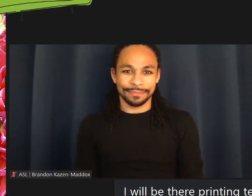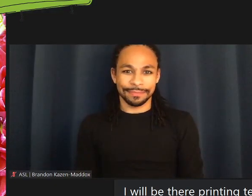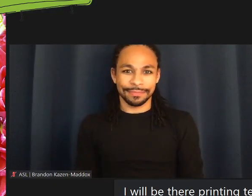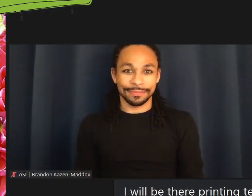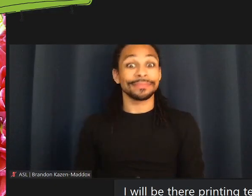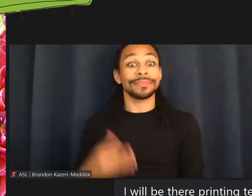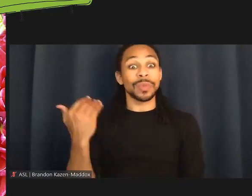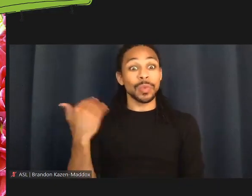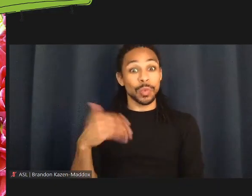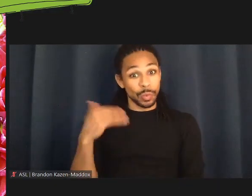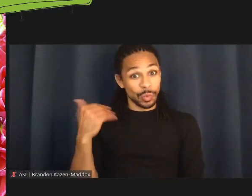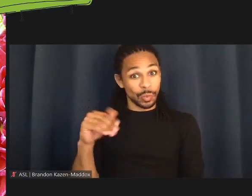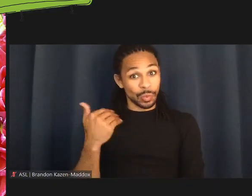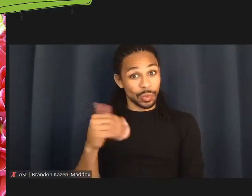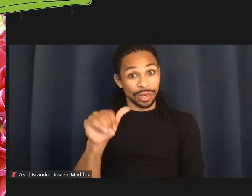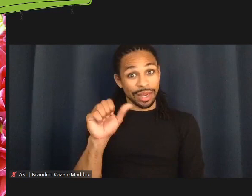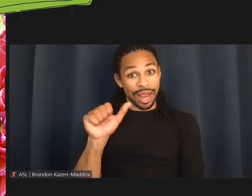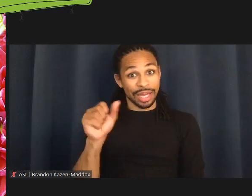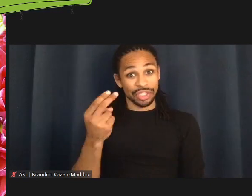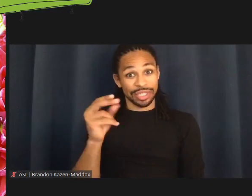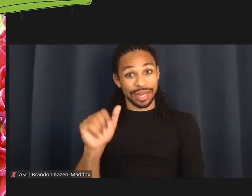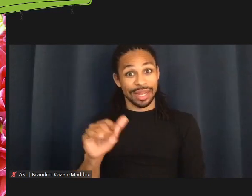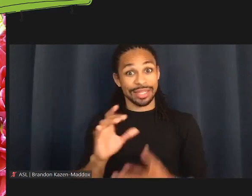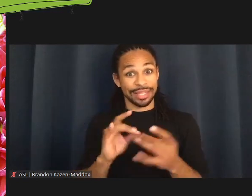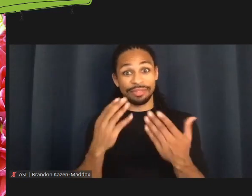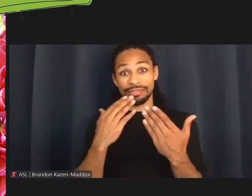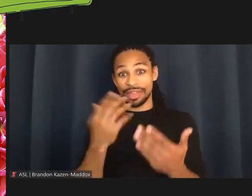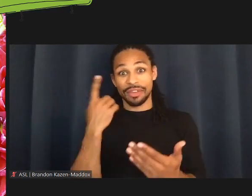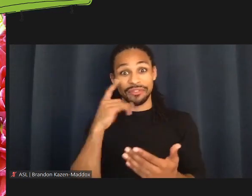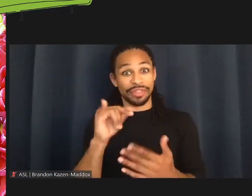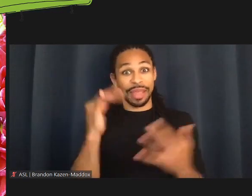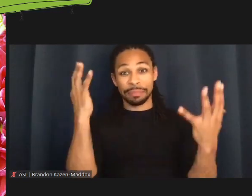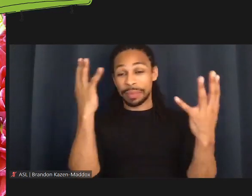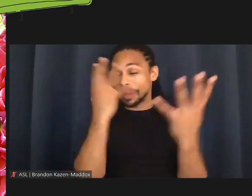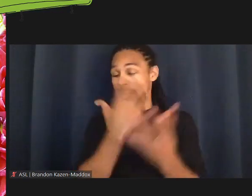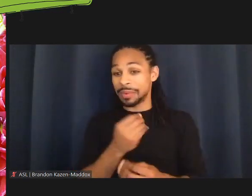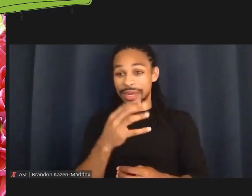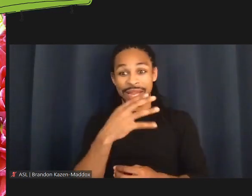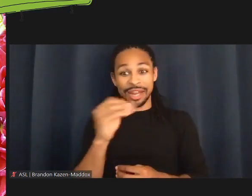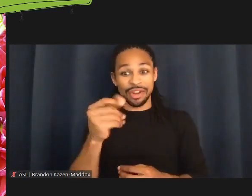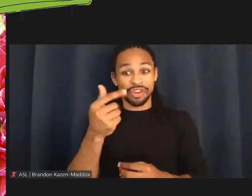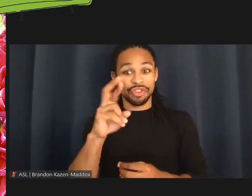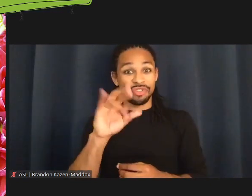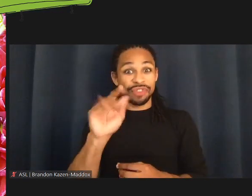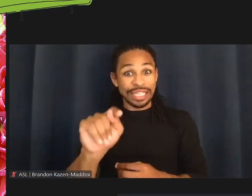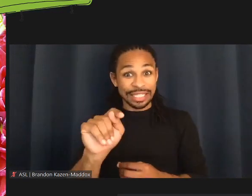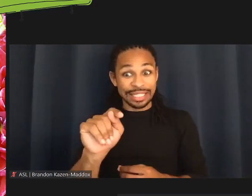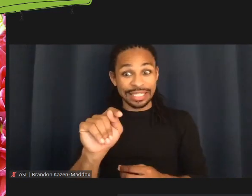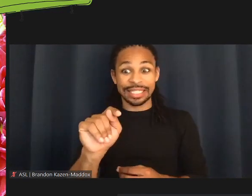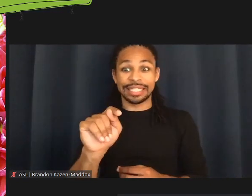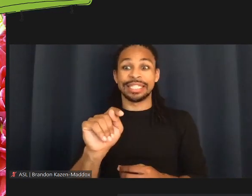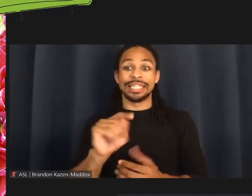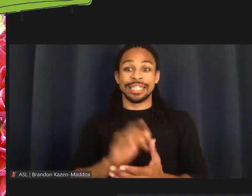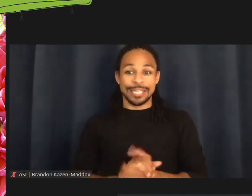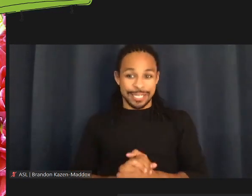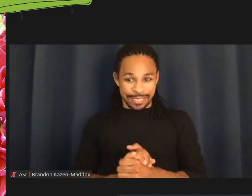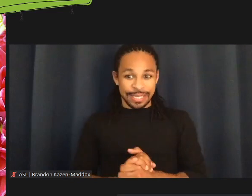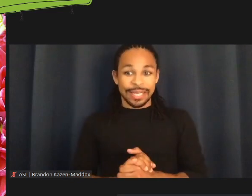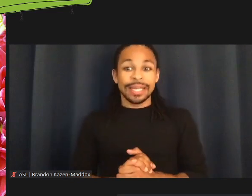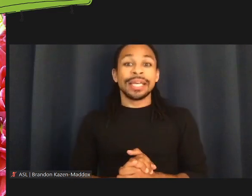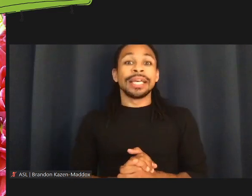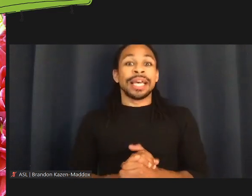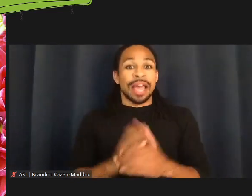Whew, thank you so much for that beauty and that grit, Oliver. Our next